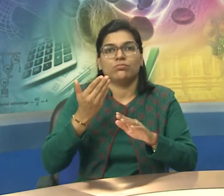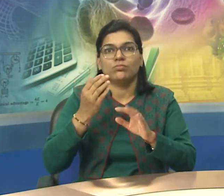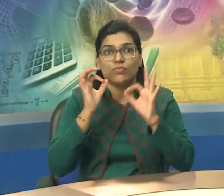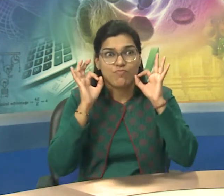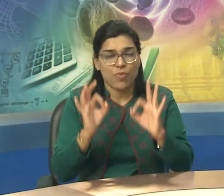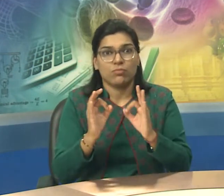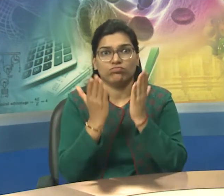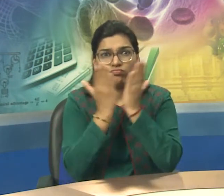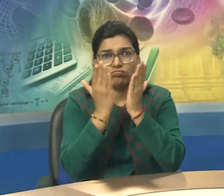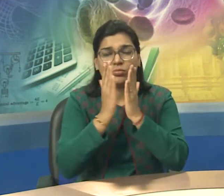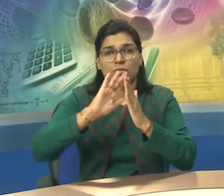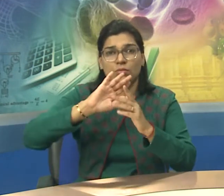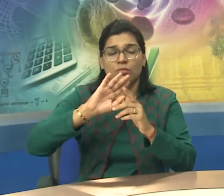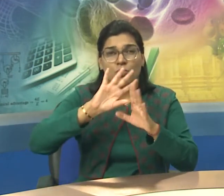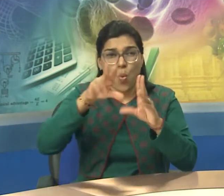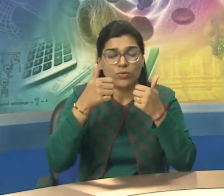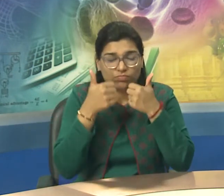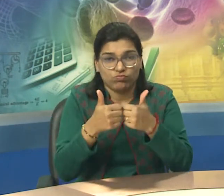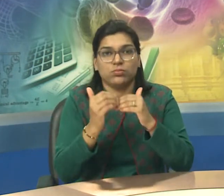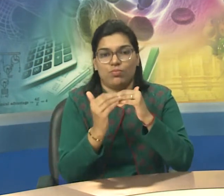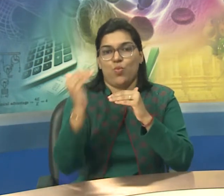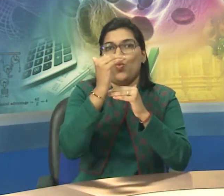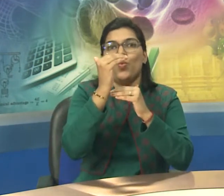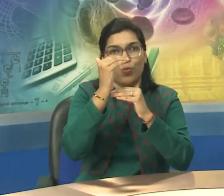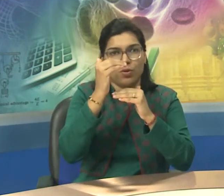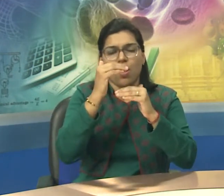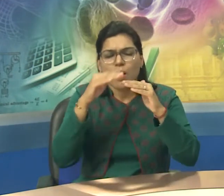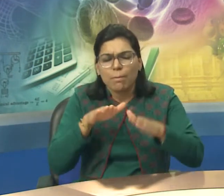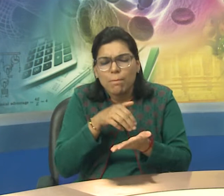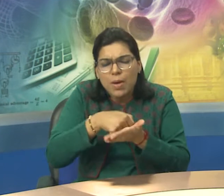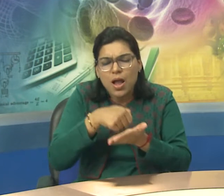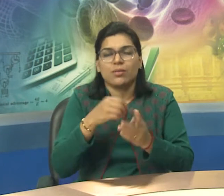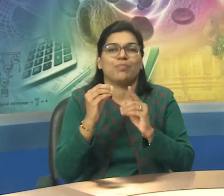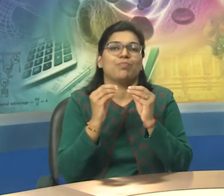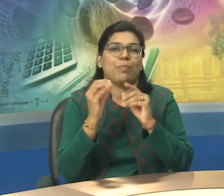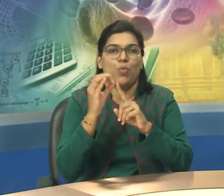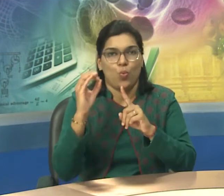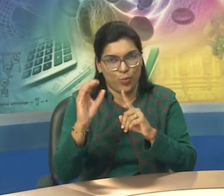of business processing outsourcing, that is BPO.